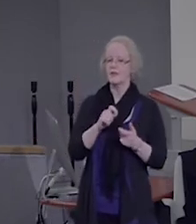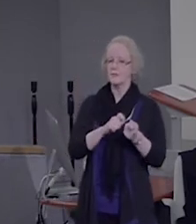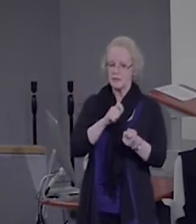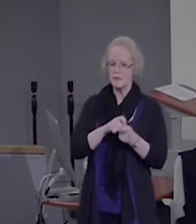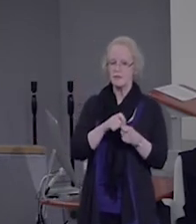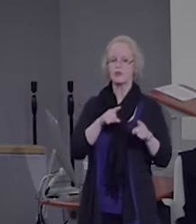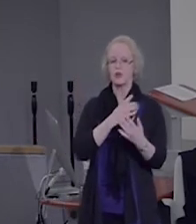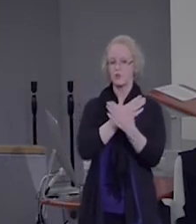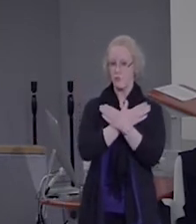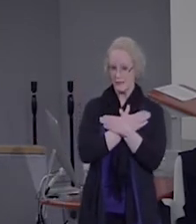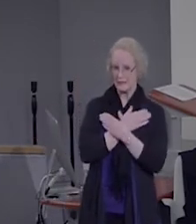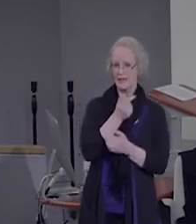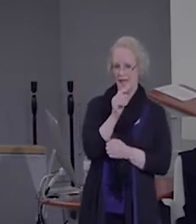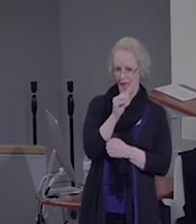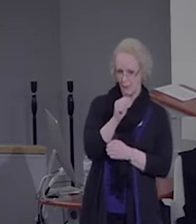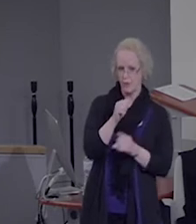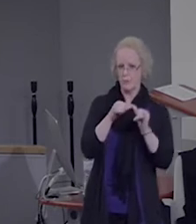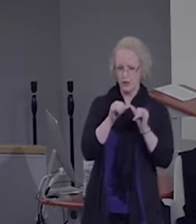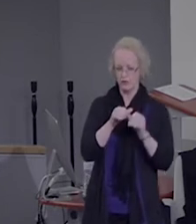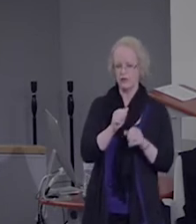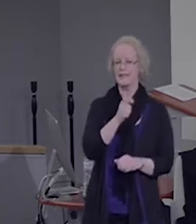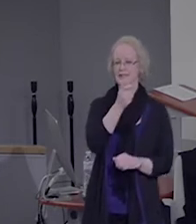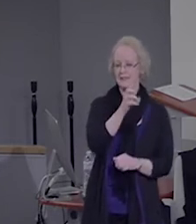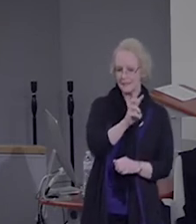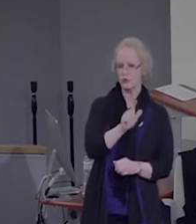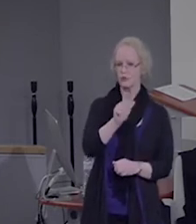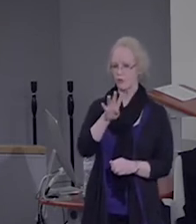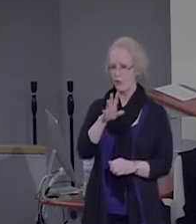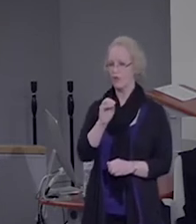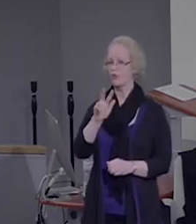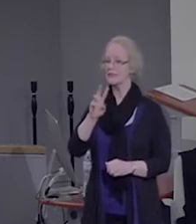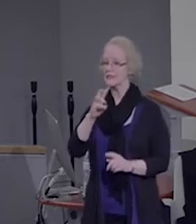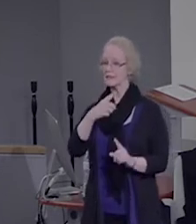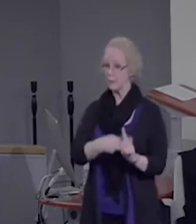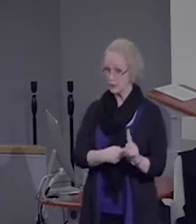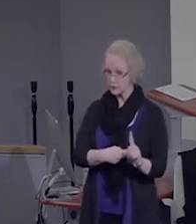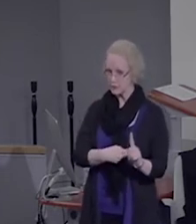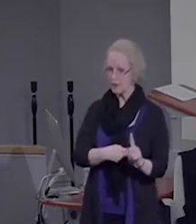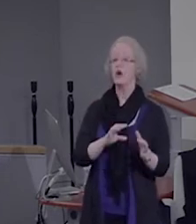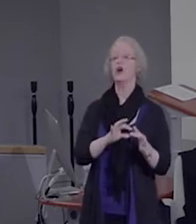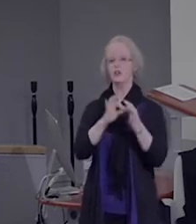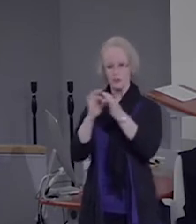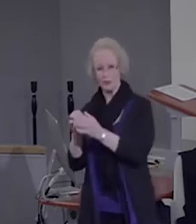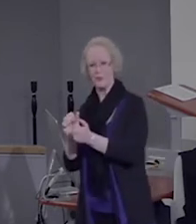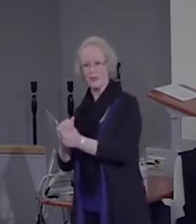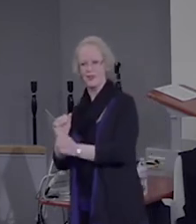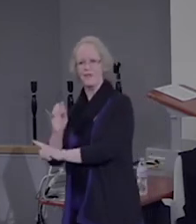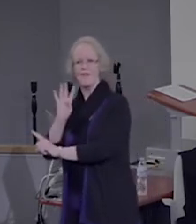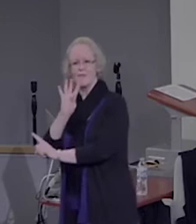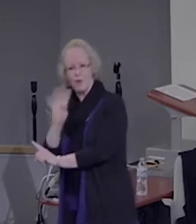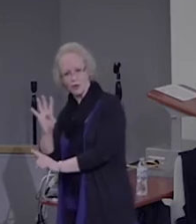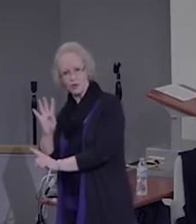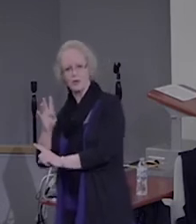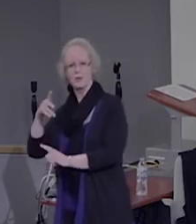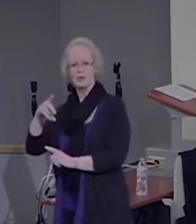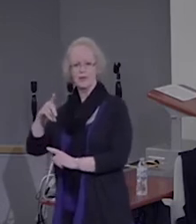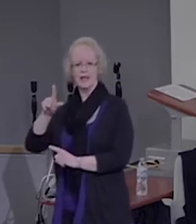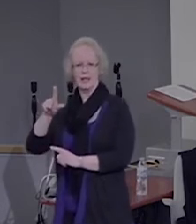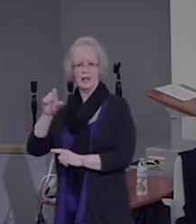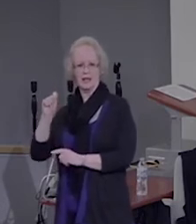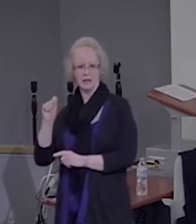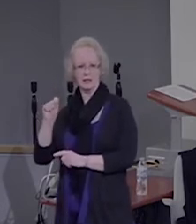gamma measured at 16 24 and 36 months was associated with 4 year PLS 3